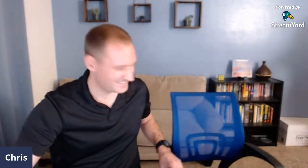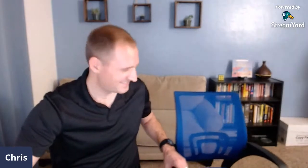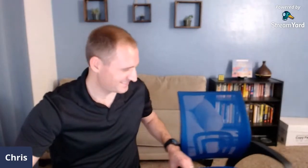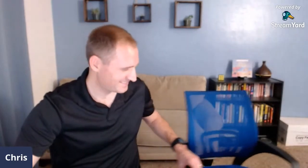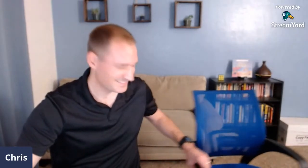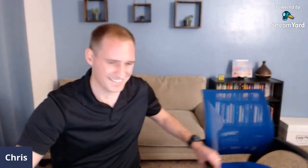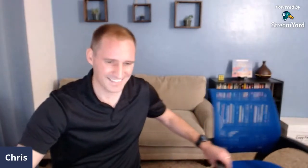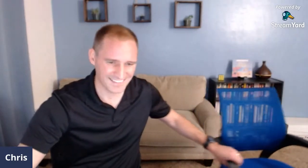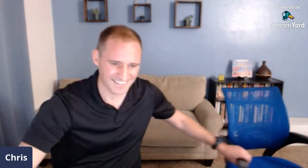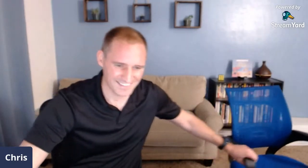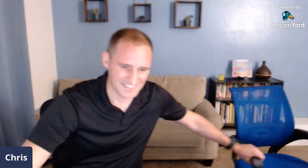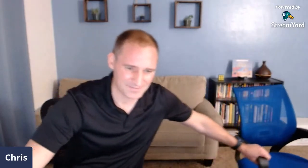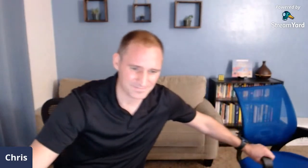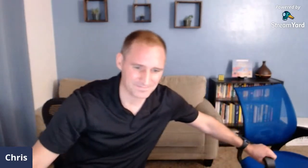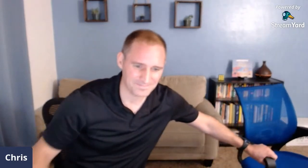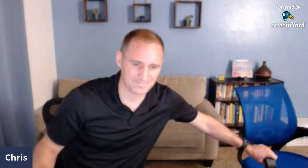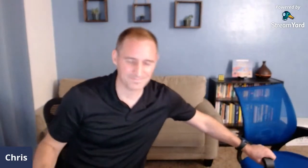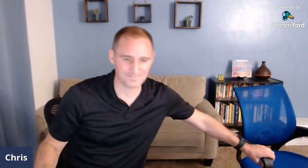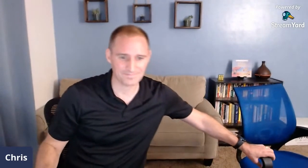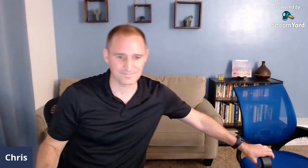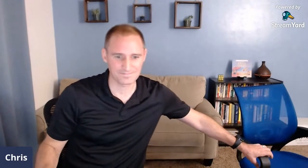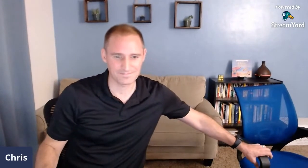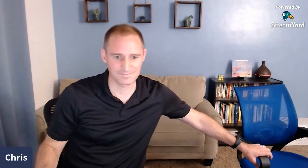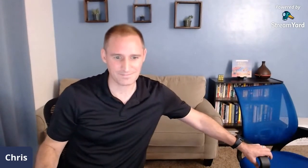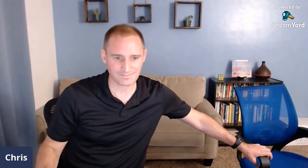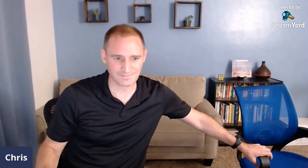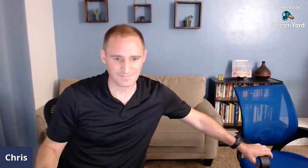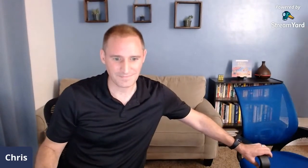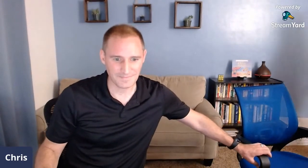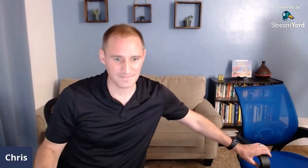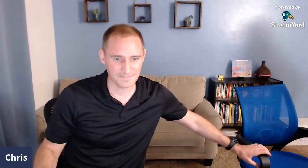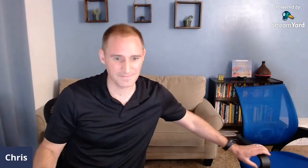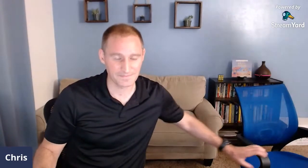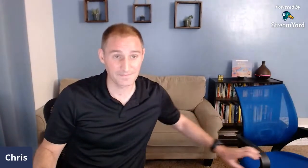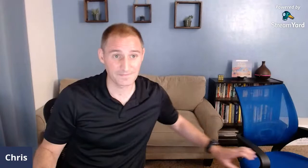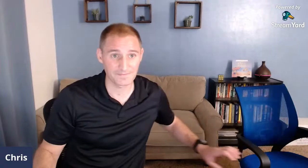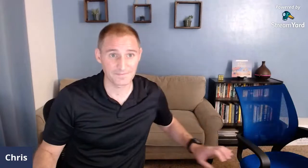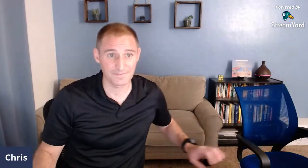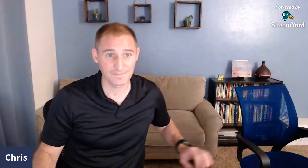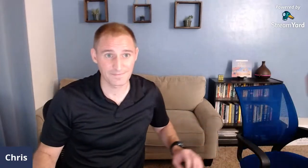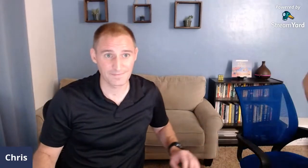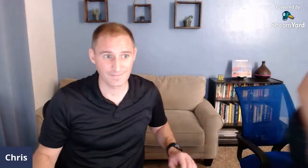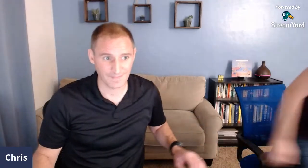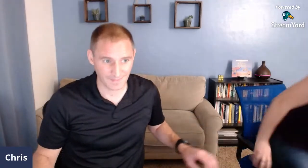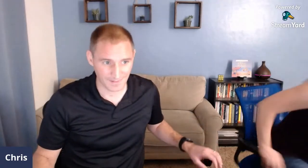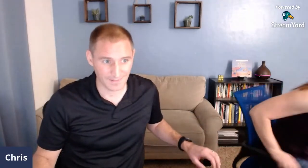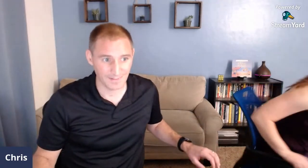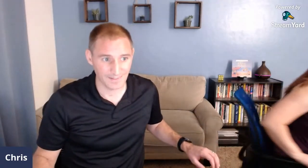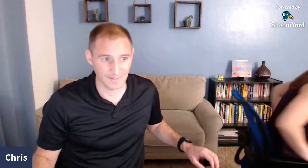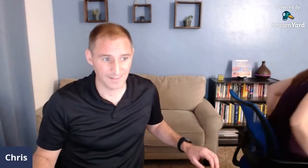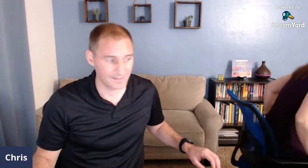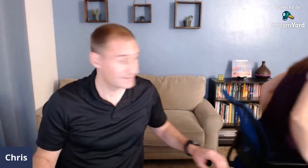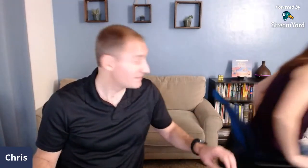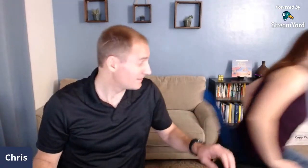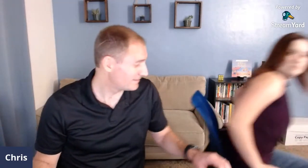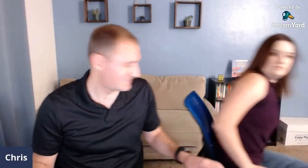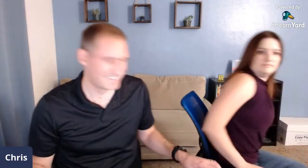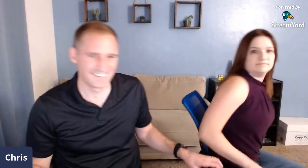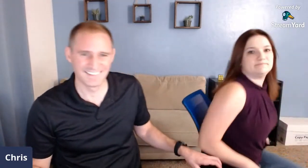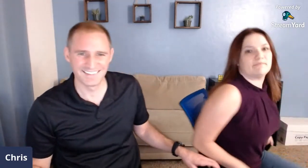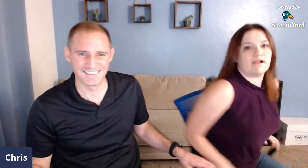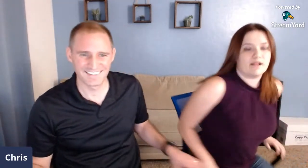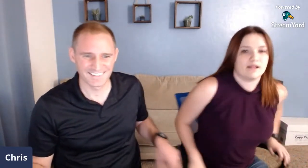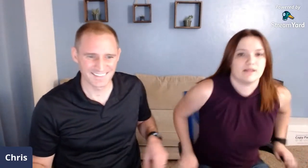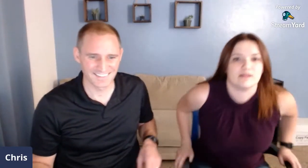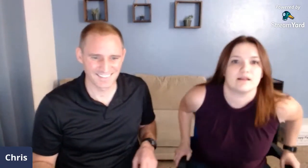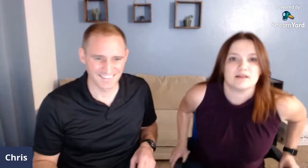a Zoom like this. Since ASL is not a phonetic language that you can just go out and